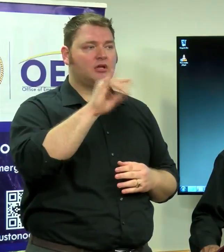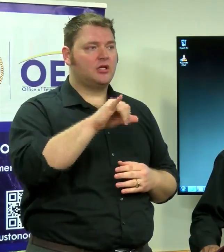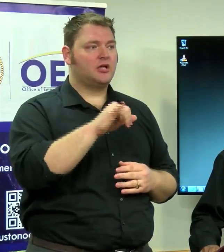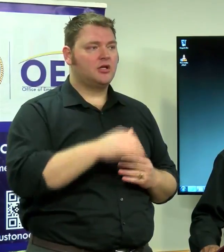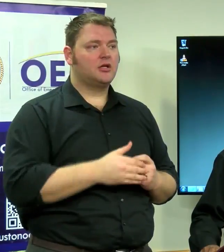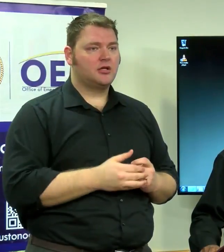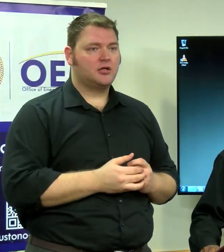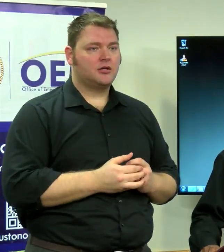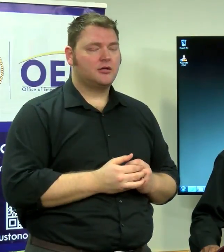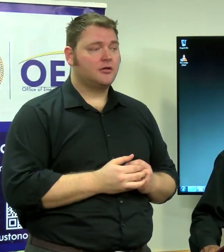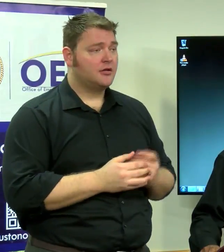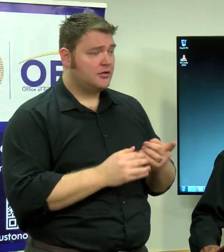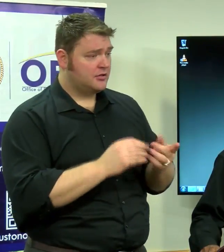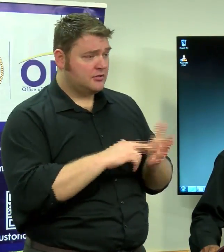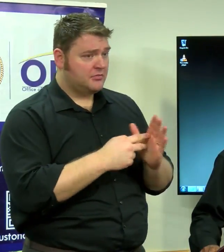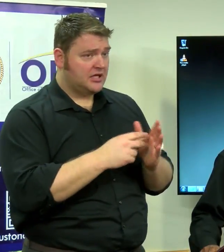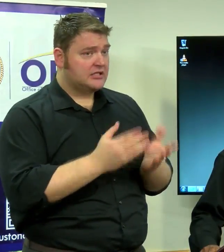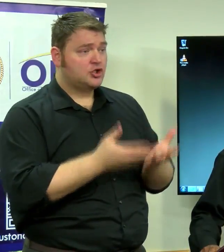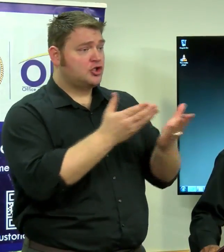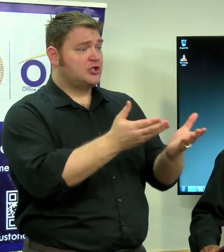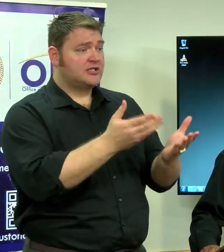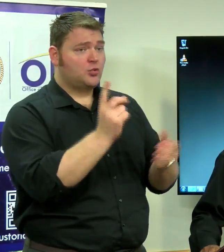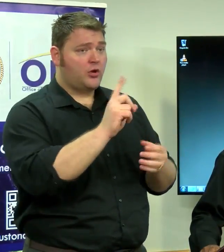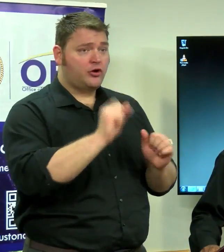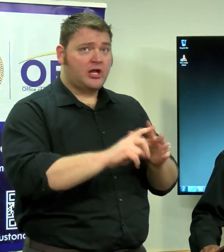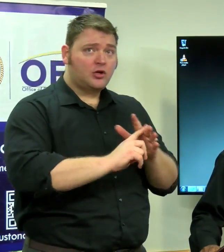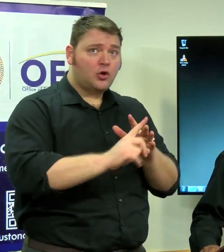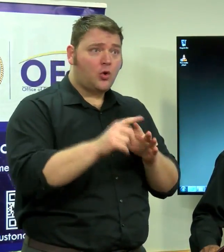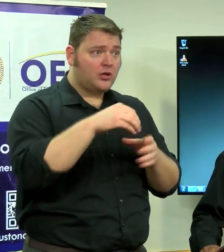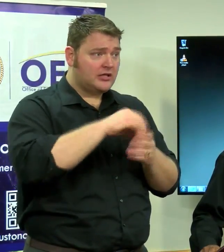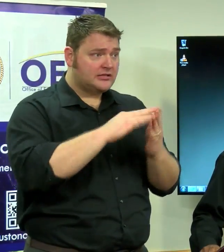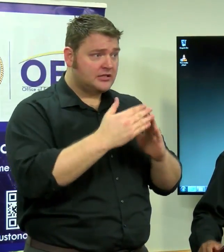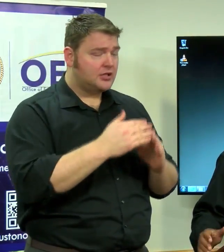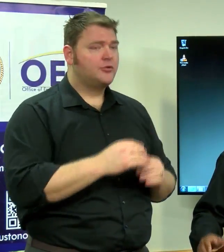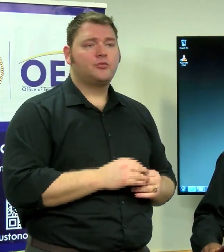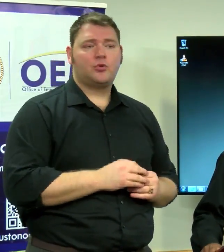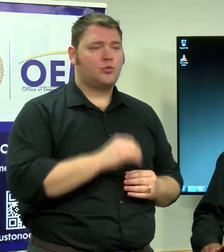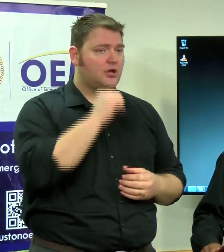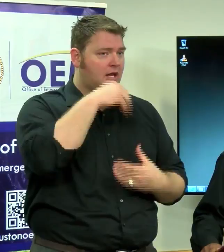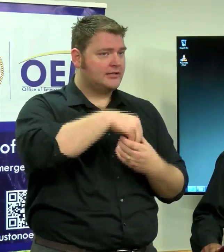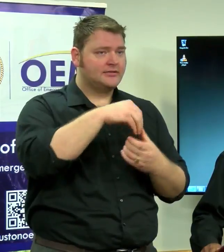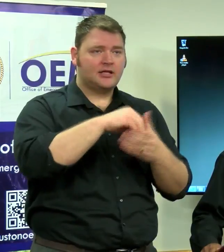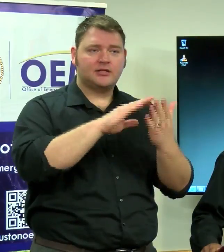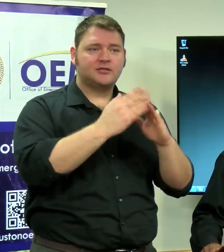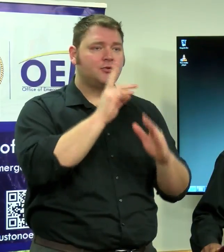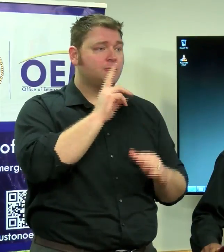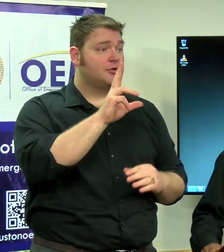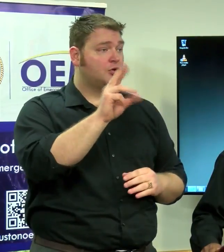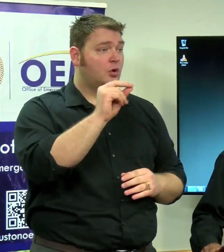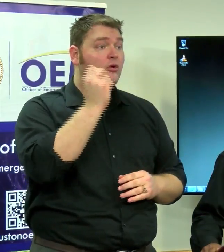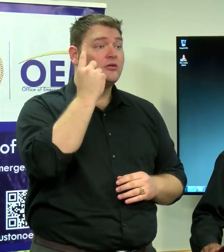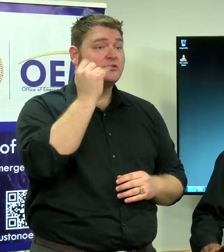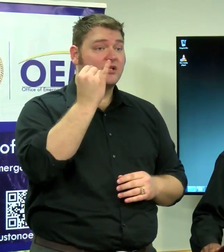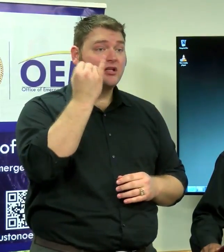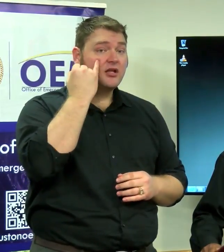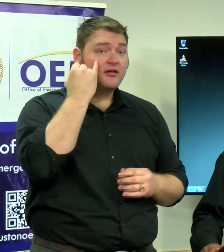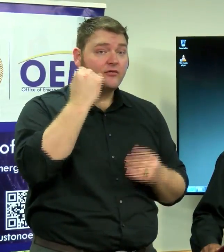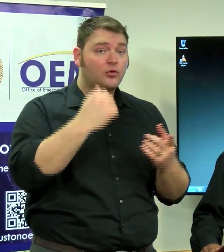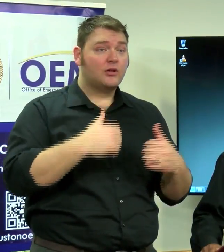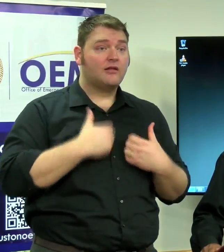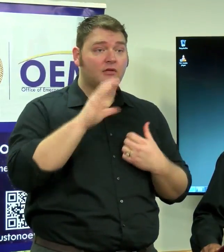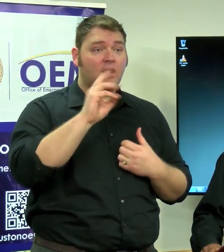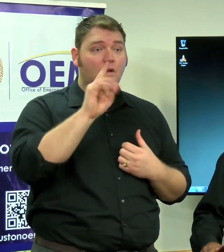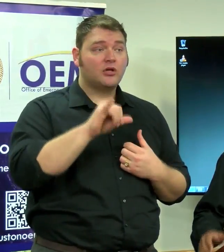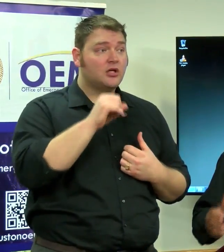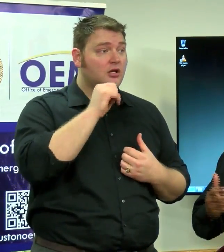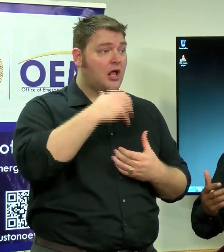like a suggested place that they go or anything in the city? No, not in the city. But for those who find themselves in a stressful situation and wanting their